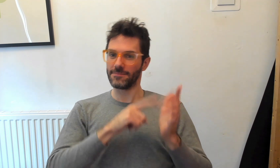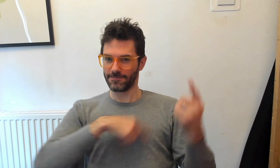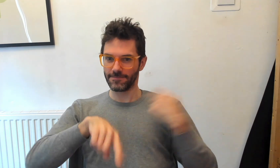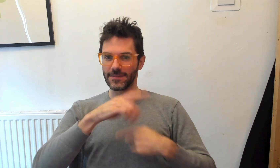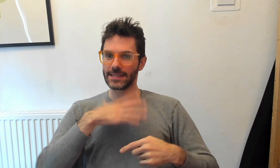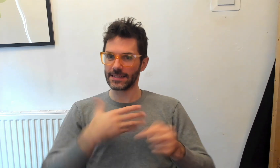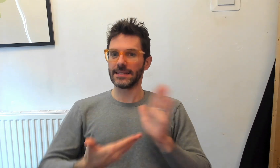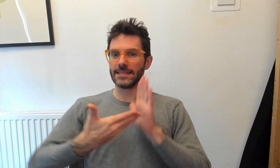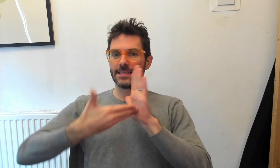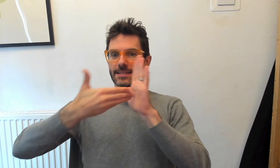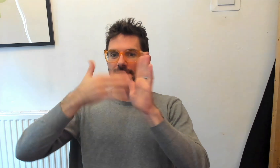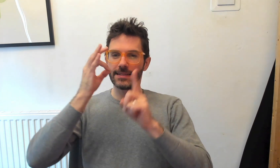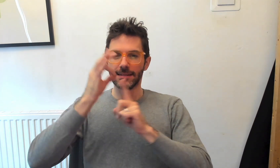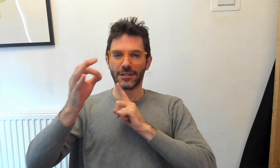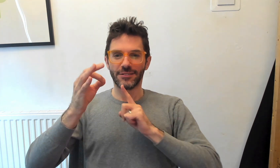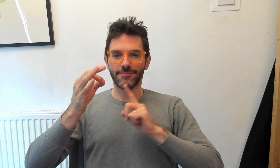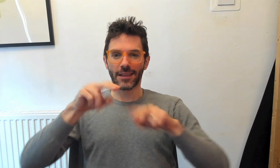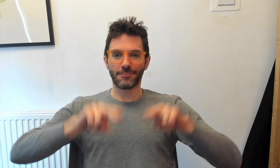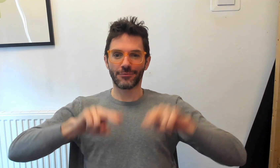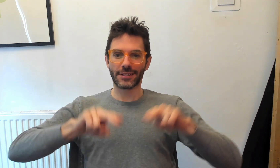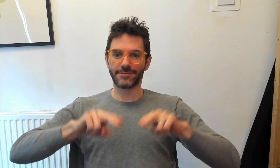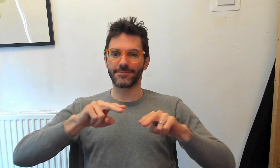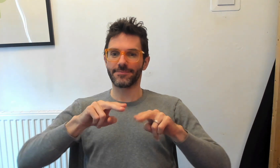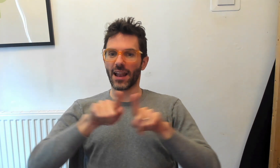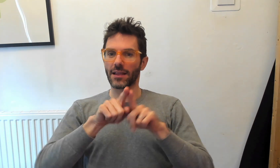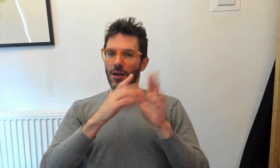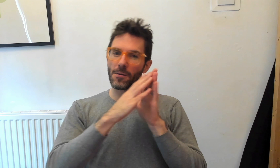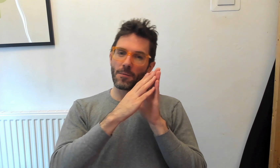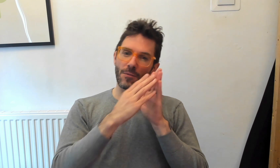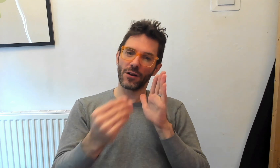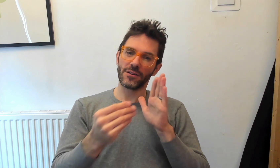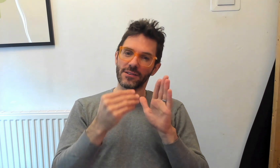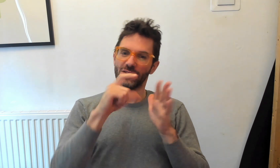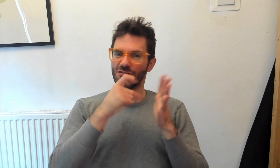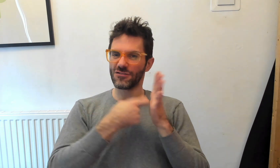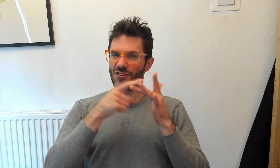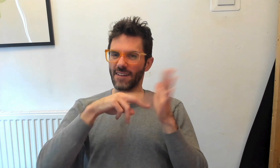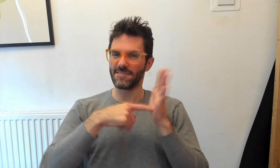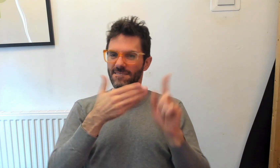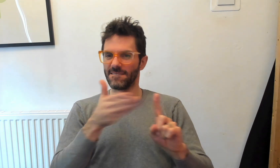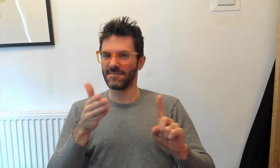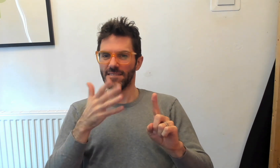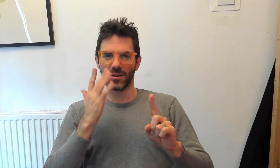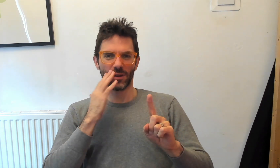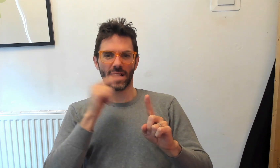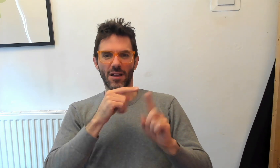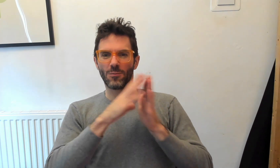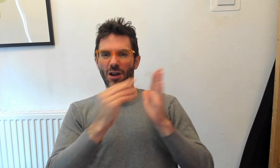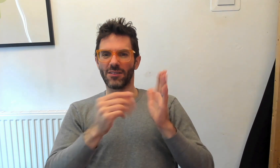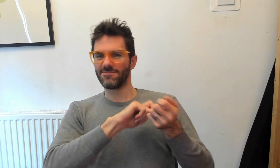ML requires additional specialist monitoring, to monitor model drift